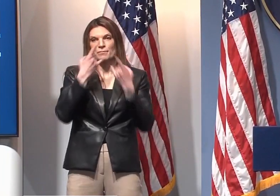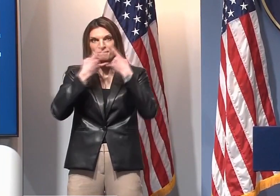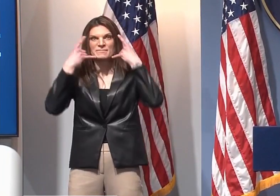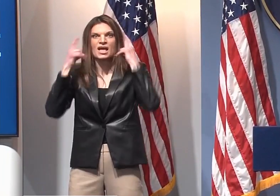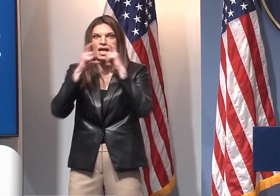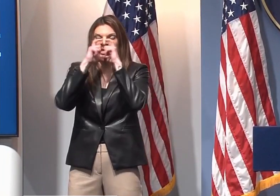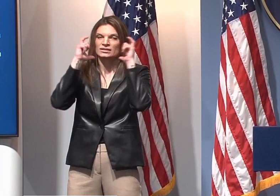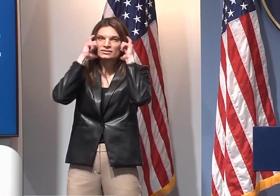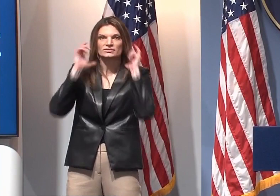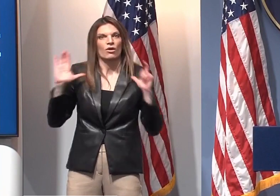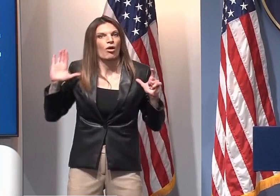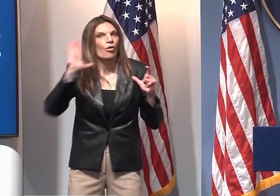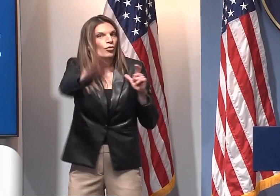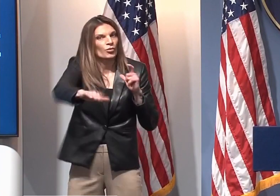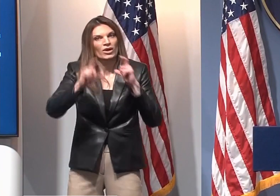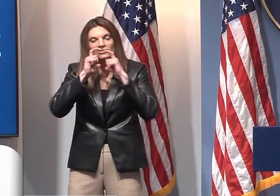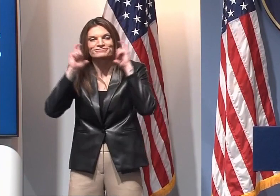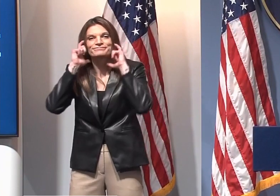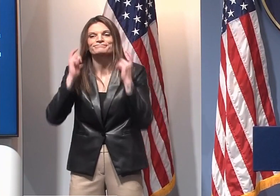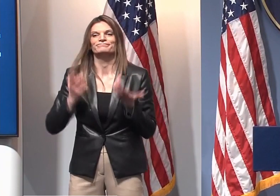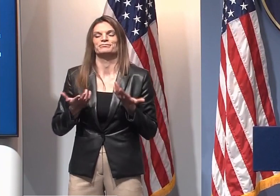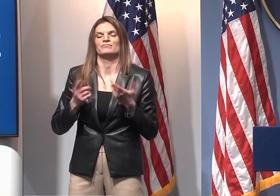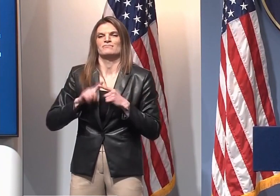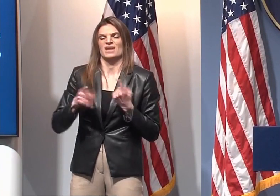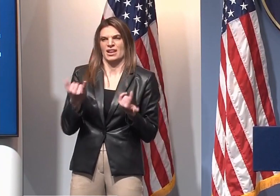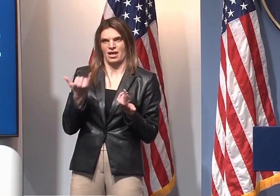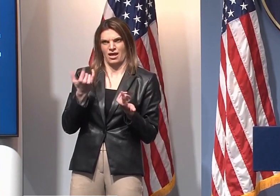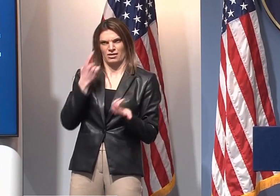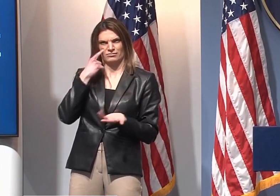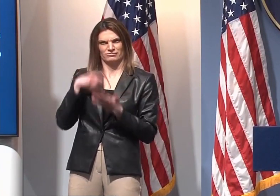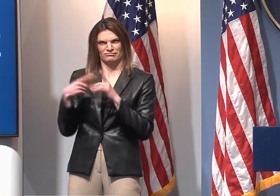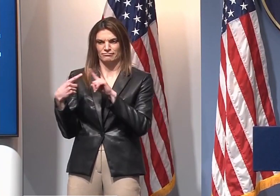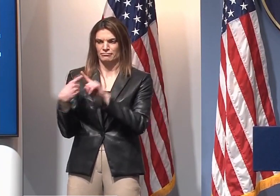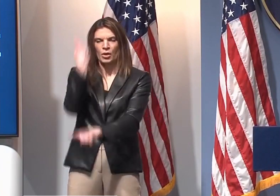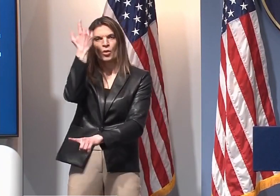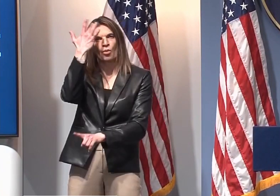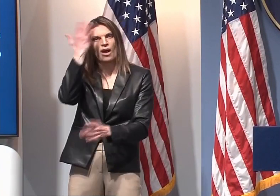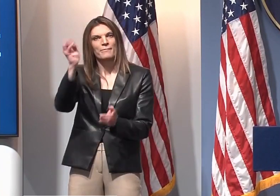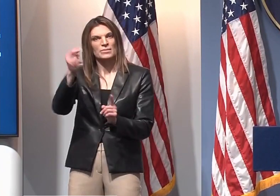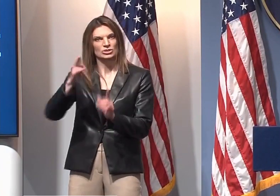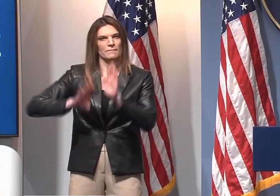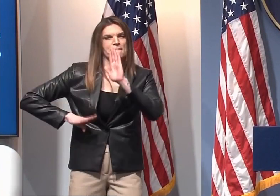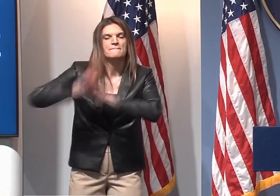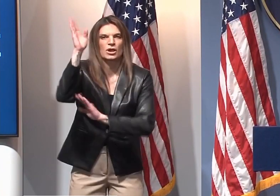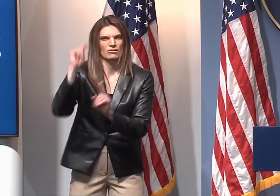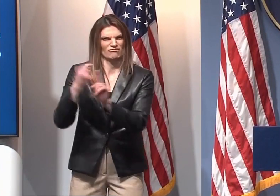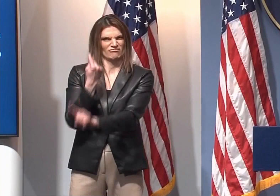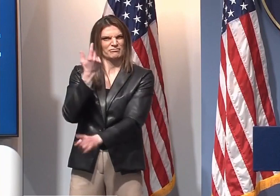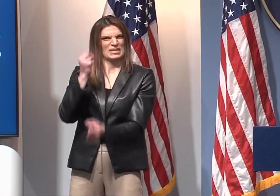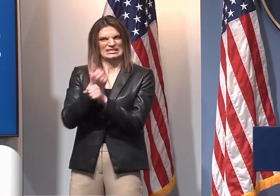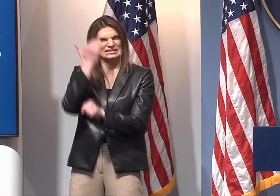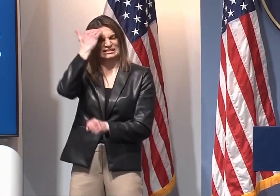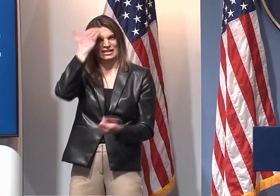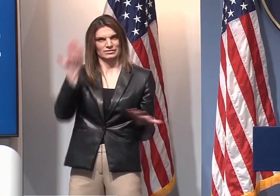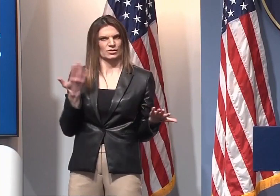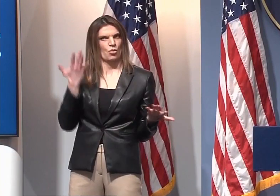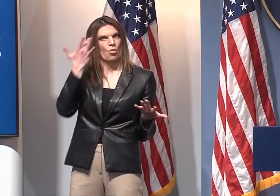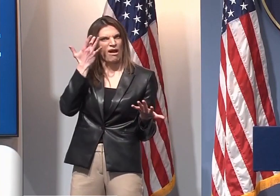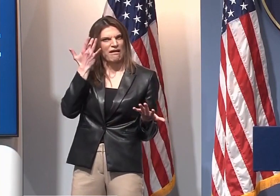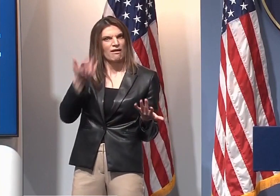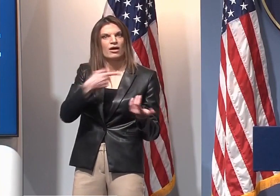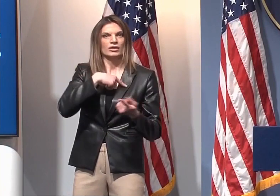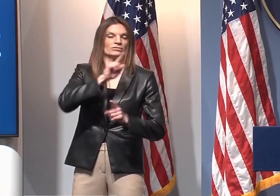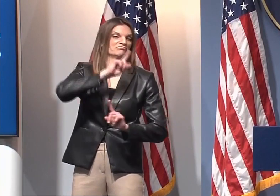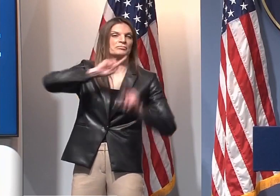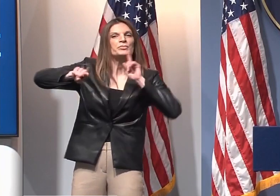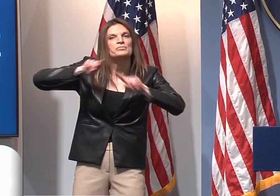all of the time, yet we have the highest numbers in the country. is there any logical reason